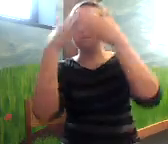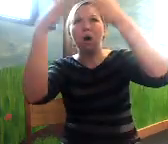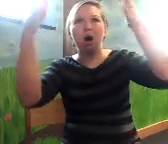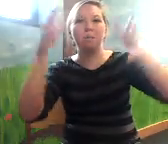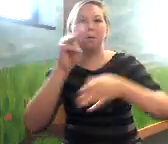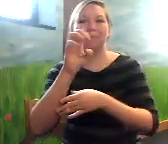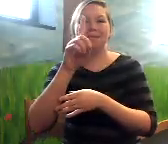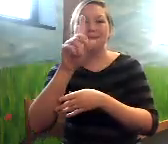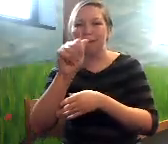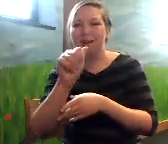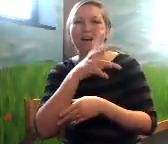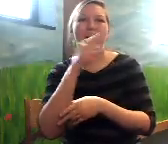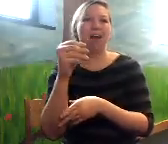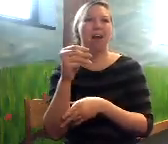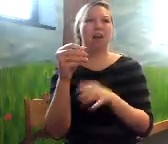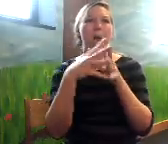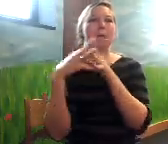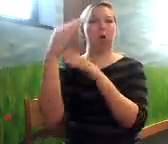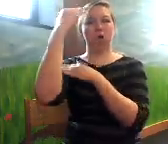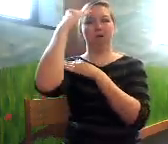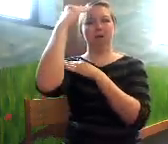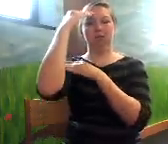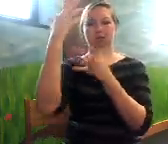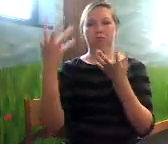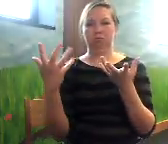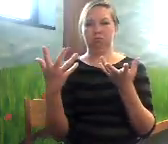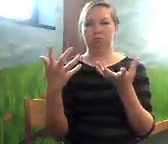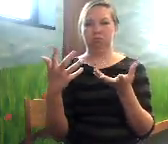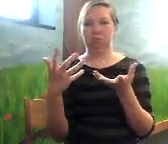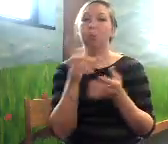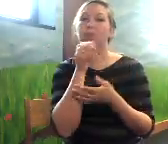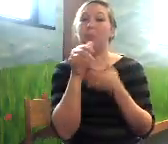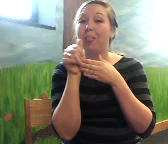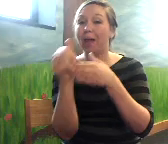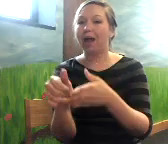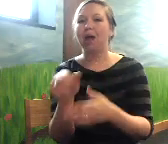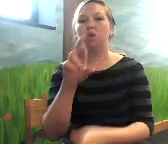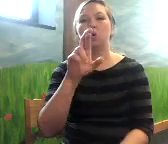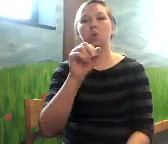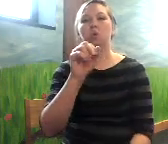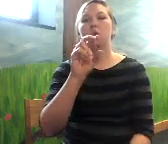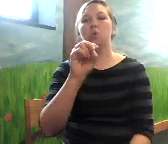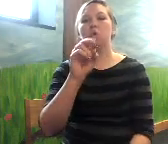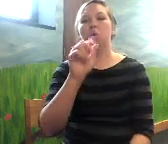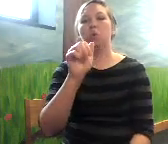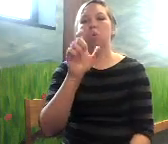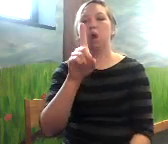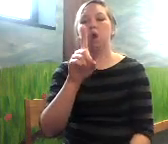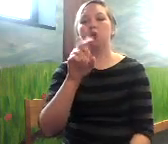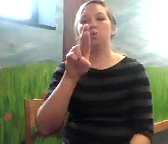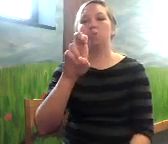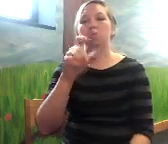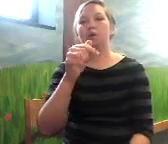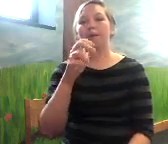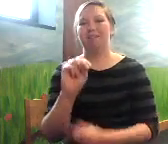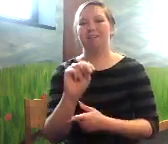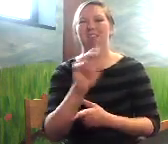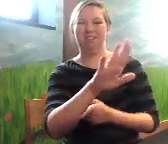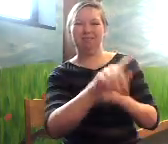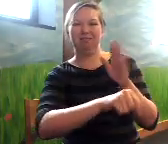American consciousness. And that effort was led by Ronald Reagan and his administration, as they had to still deal